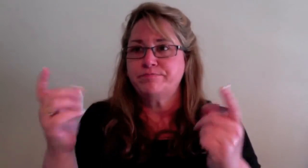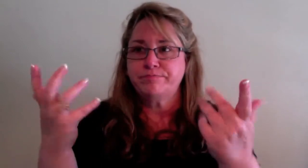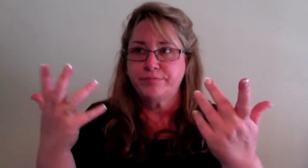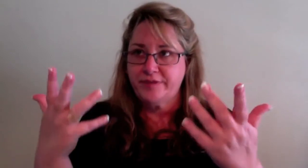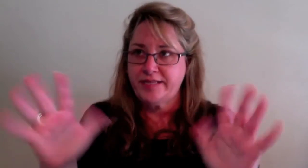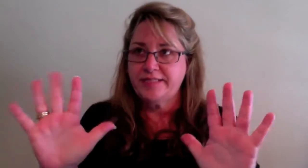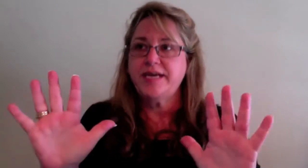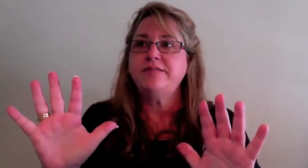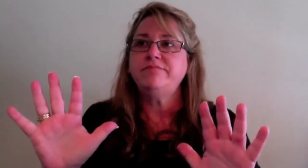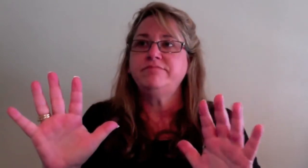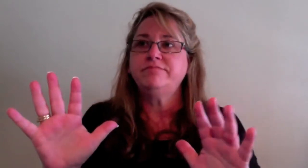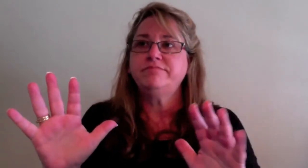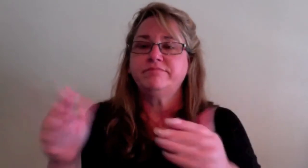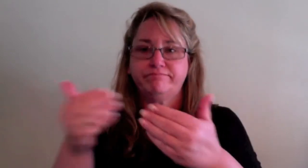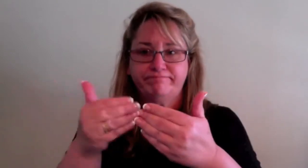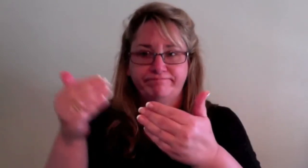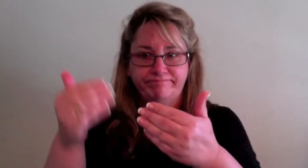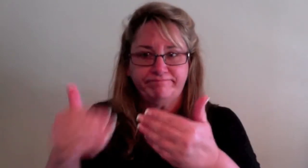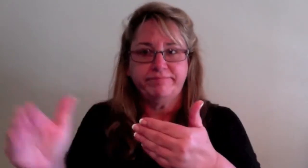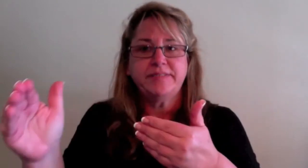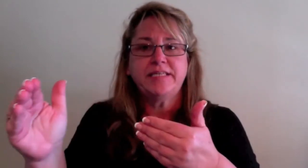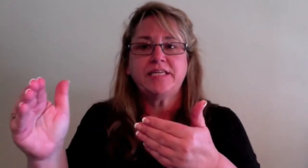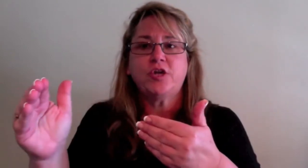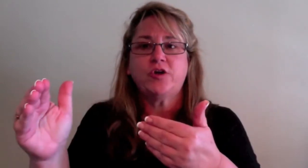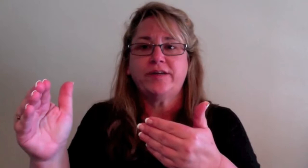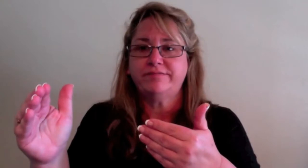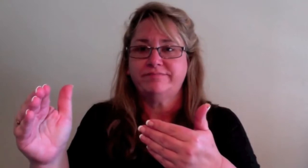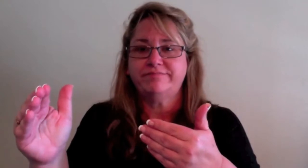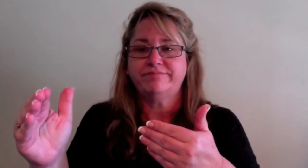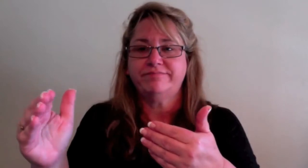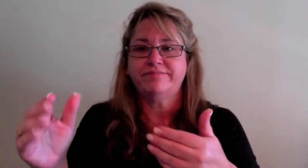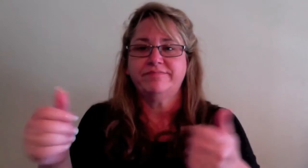With that said, let's get learning.